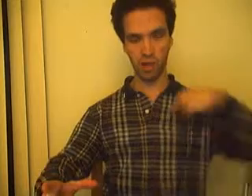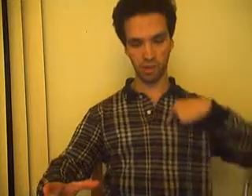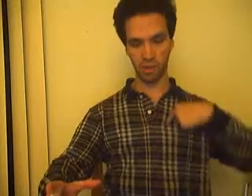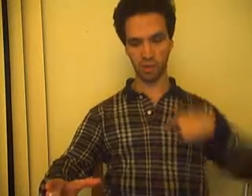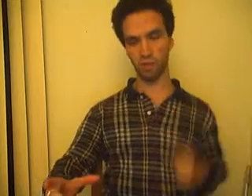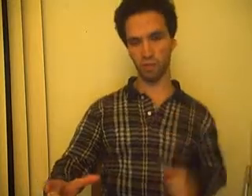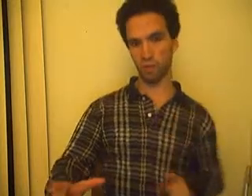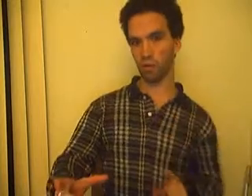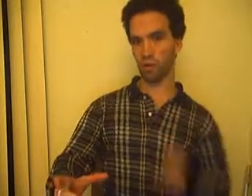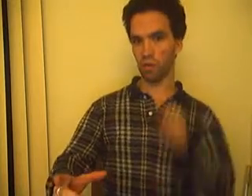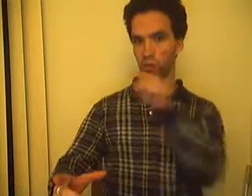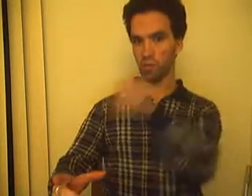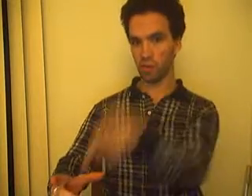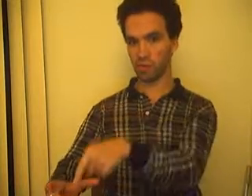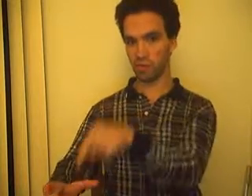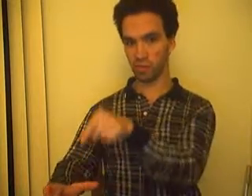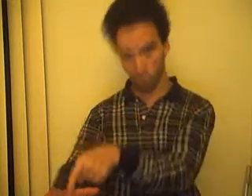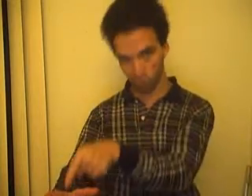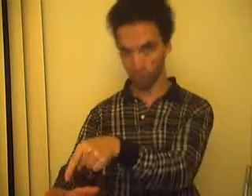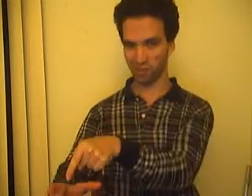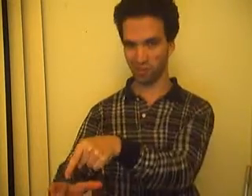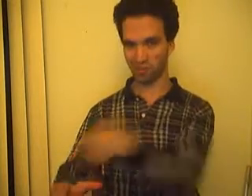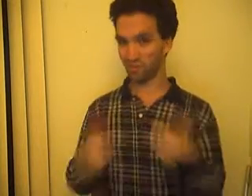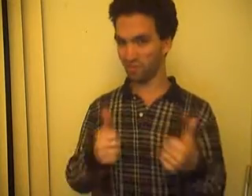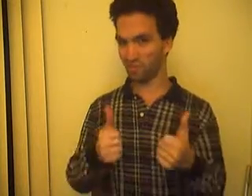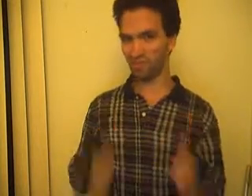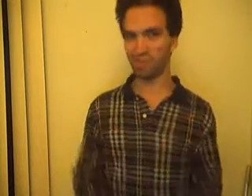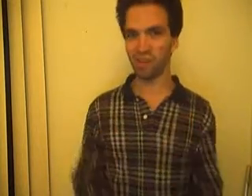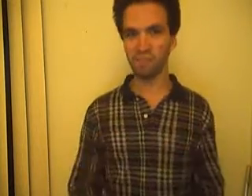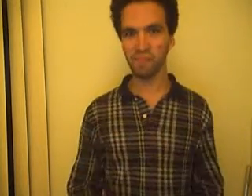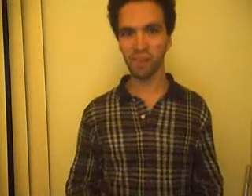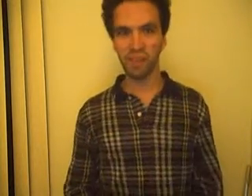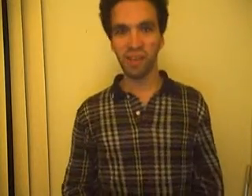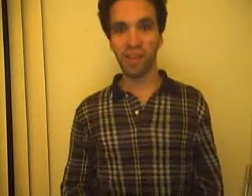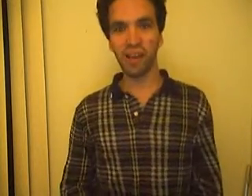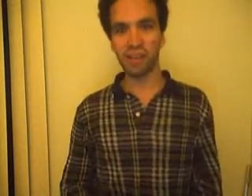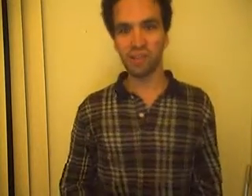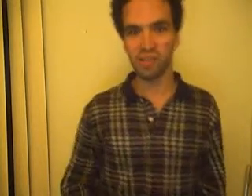here, therefore the place is over the hills. Okay? Next,